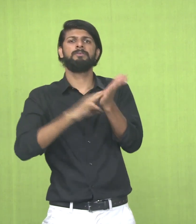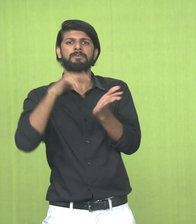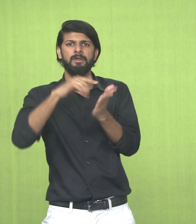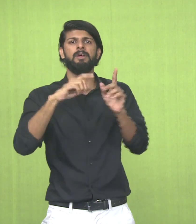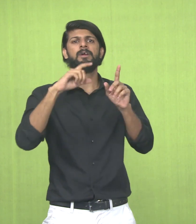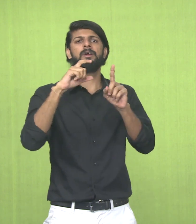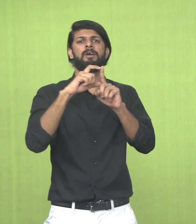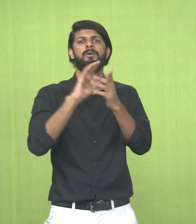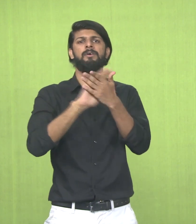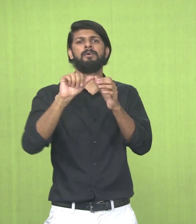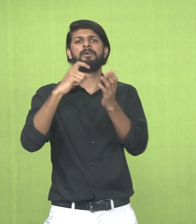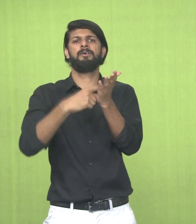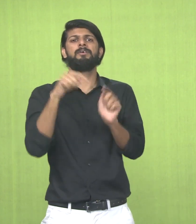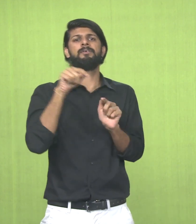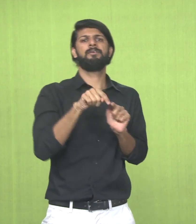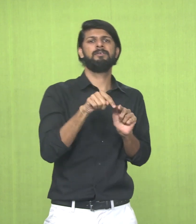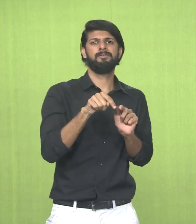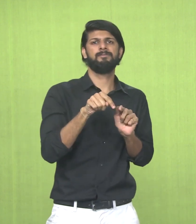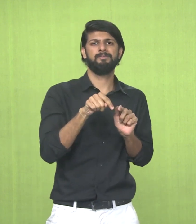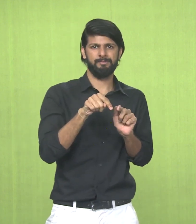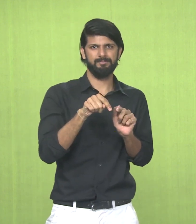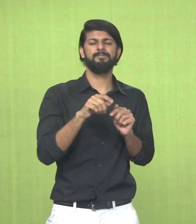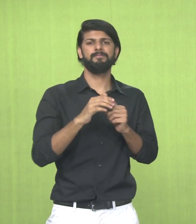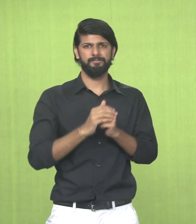which is 7 kilometers away from Bagh village.